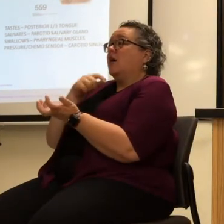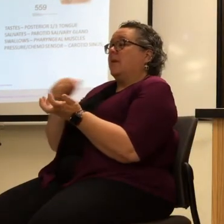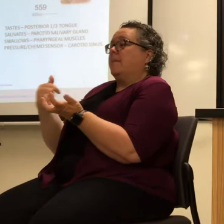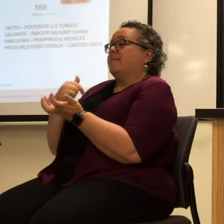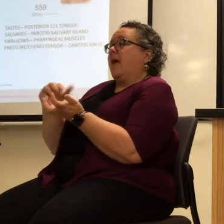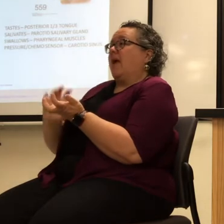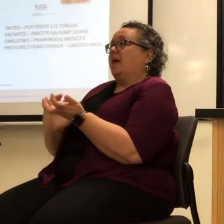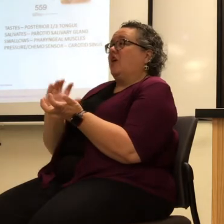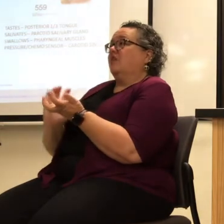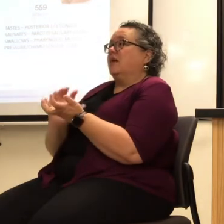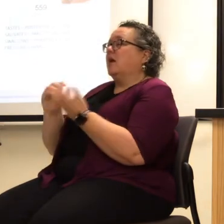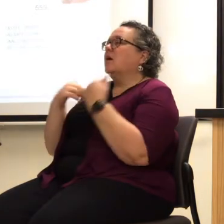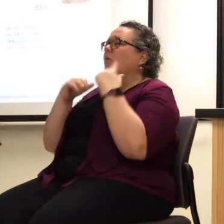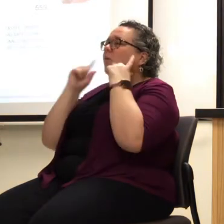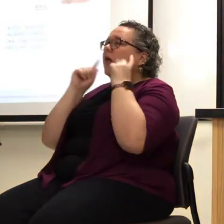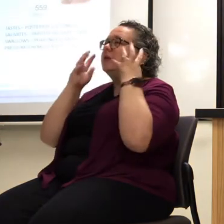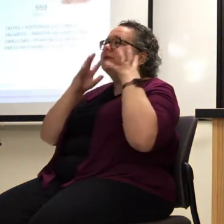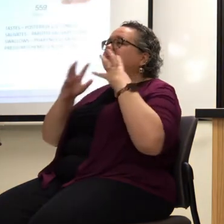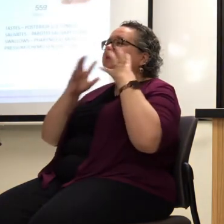Yeah, let's just say it salivates.